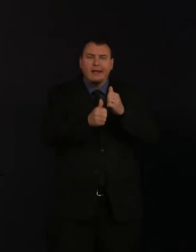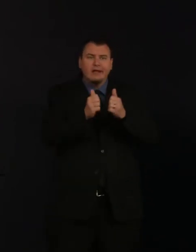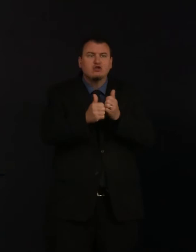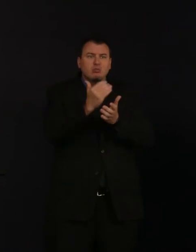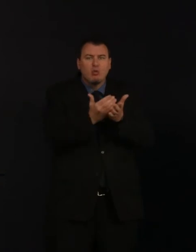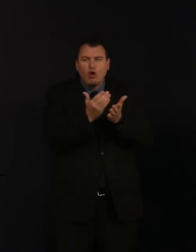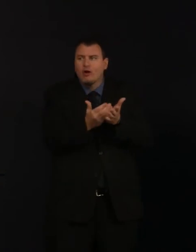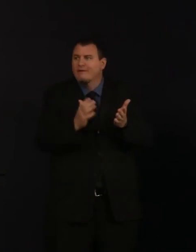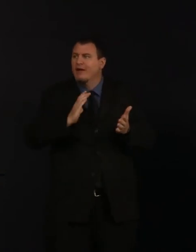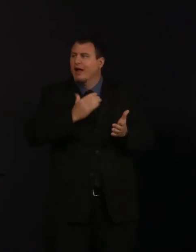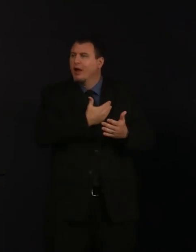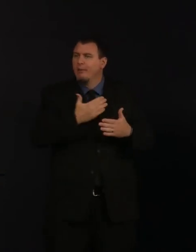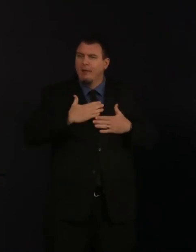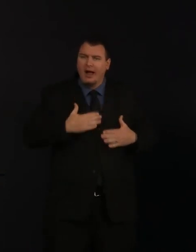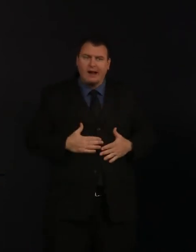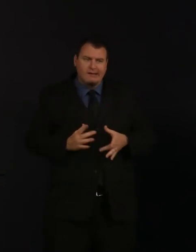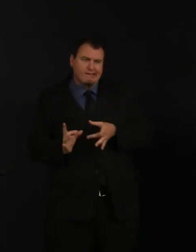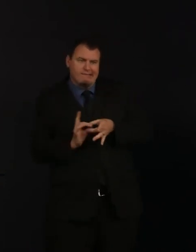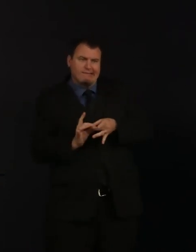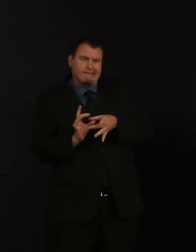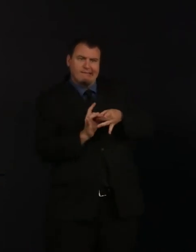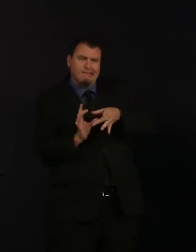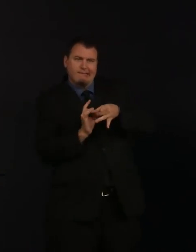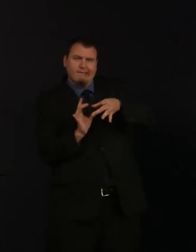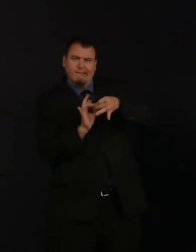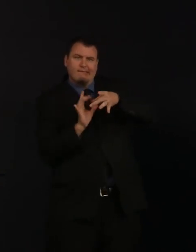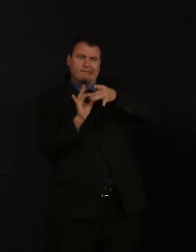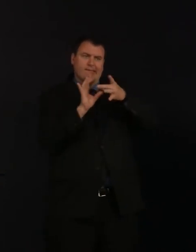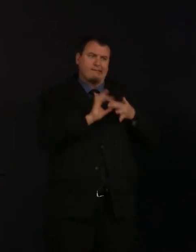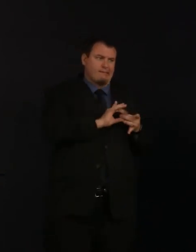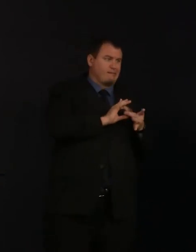How Christ is the head and each part of our body fits together.